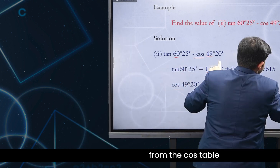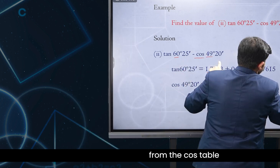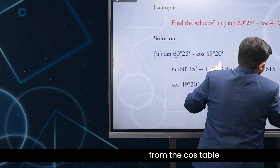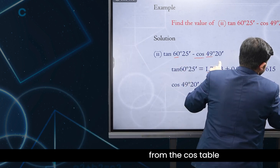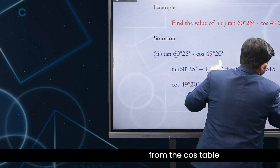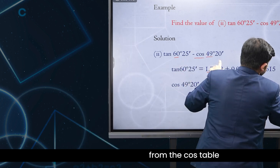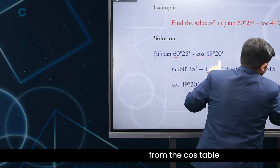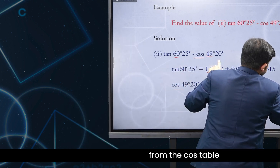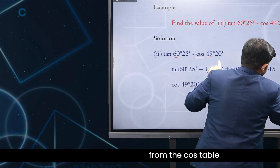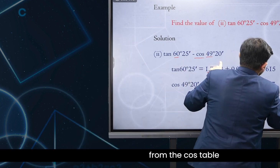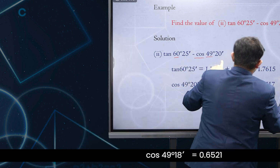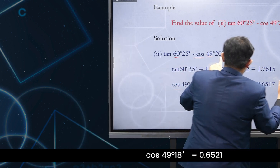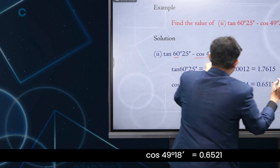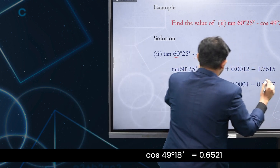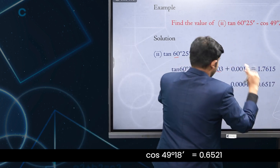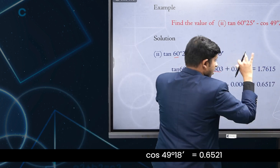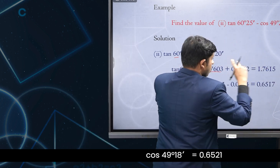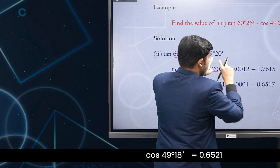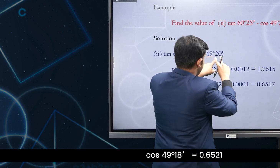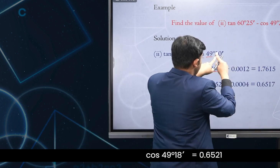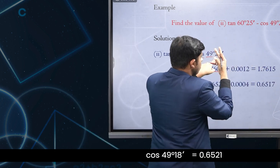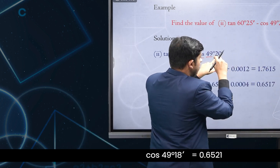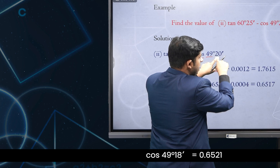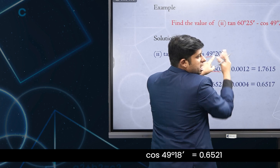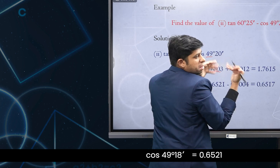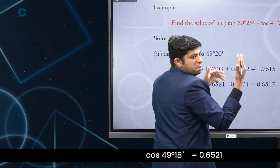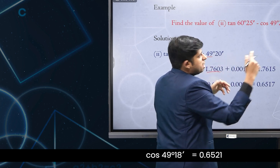From the cos table, cos 49 degrees 18 minutes is equal to